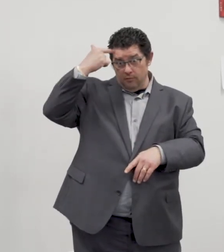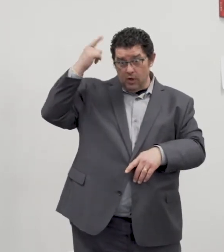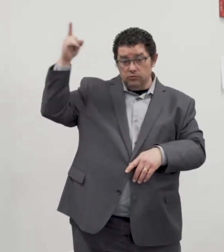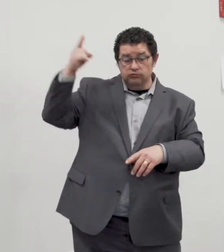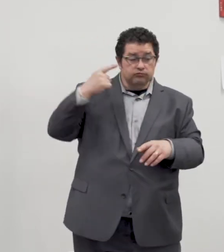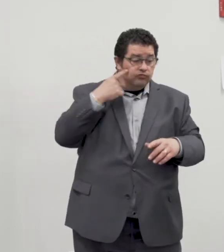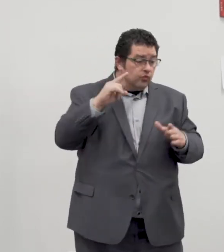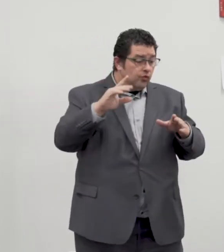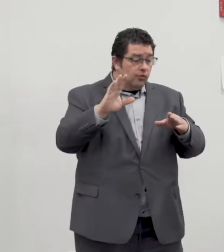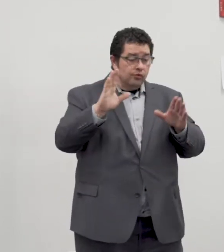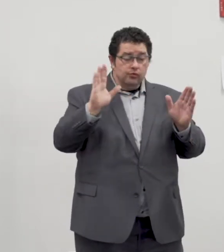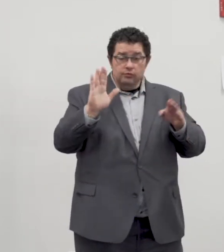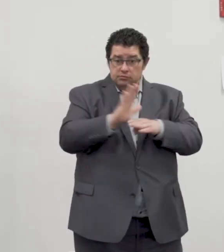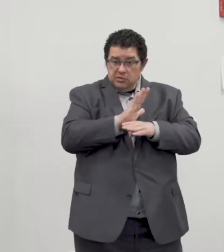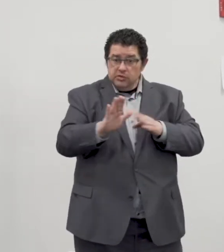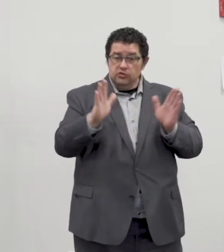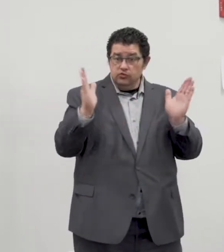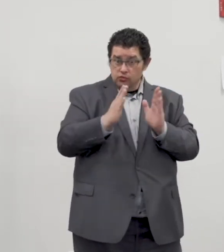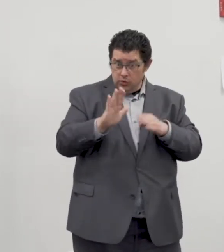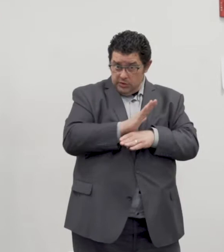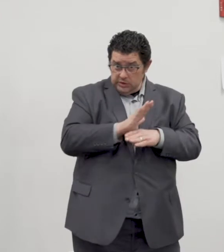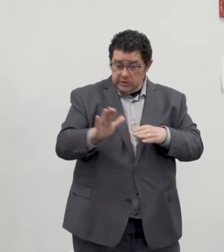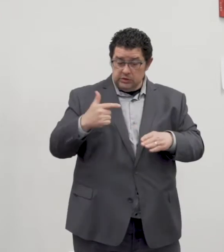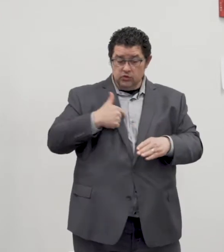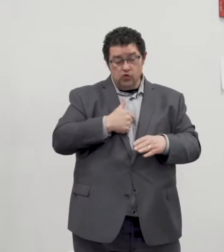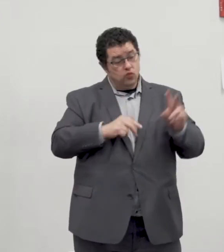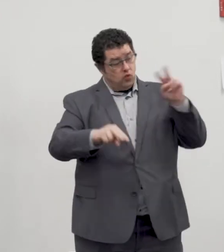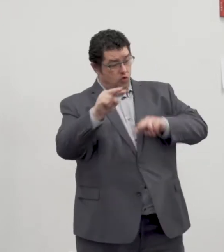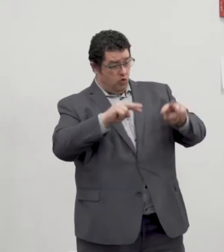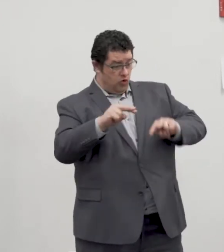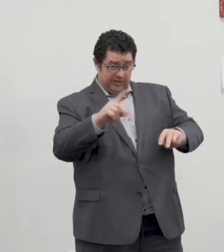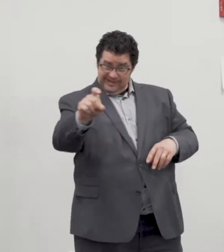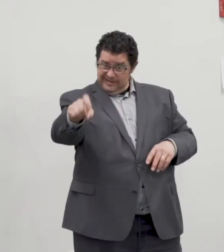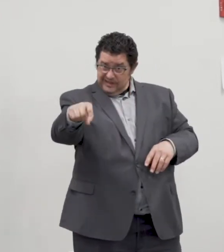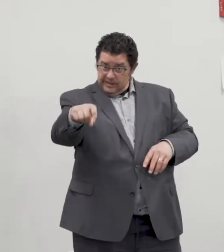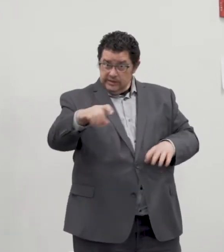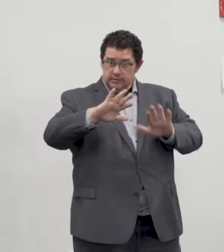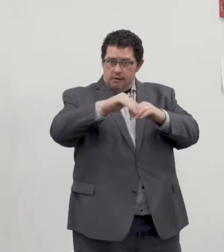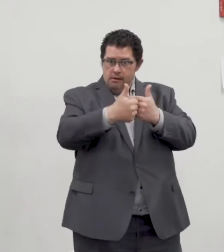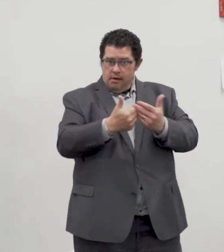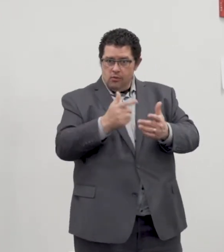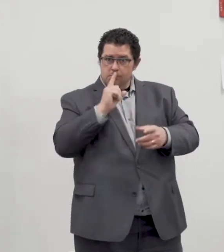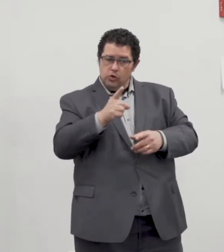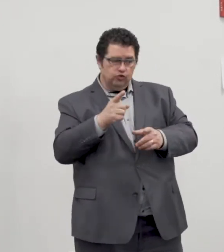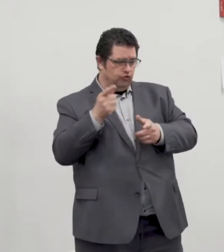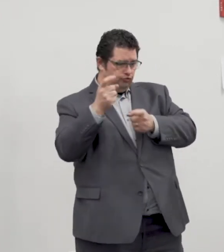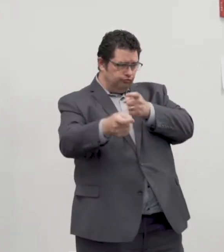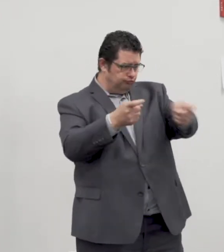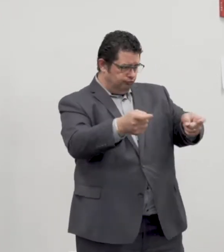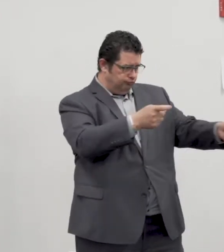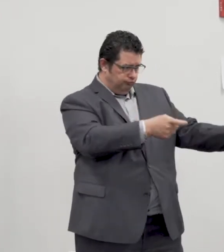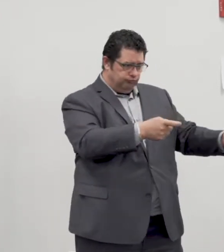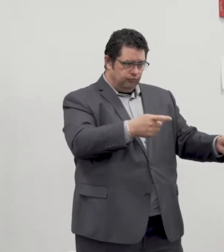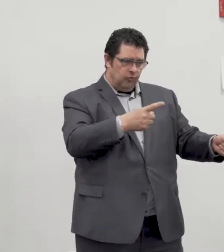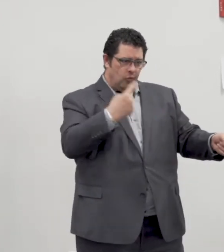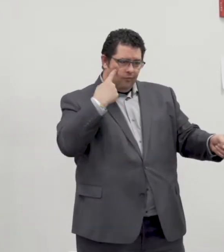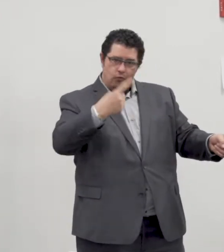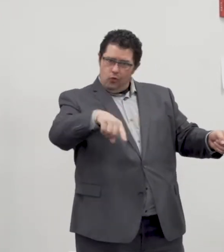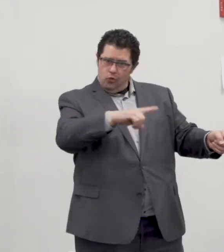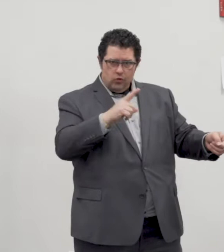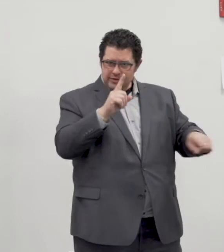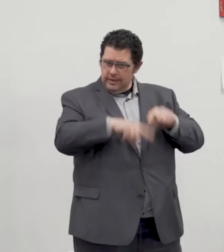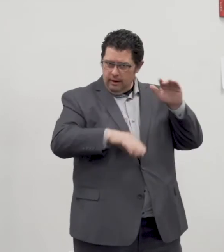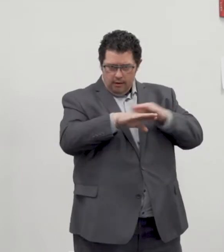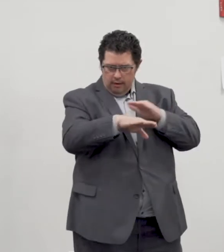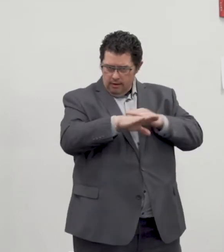employers. We're looking for needs and how to fill those gaps for the ones that could not access those funds.